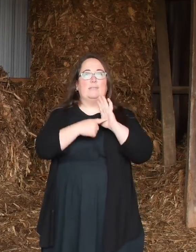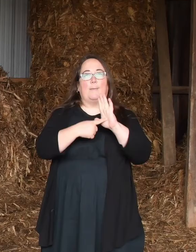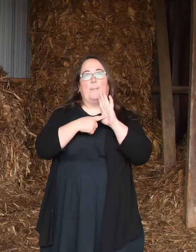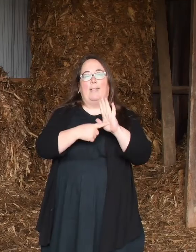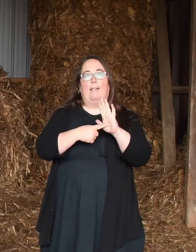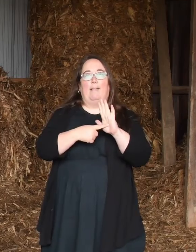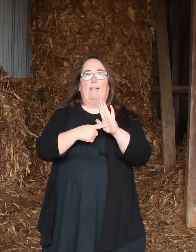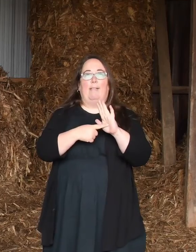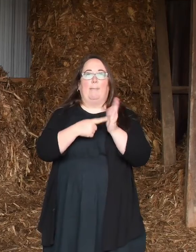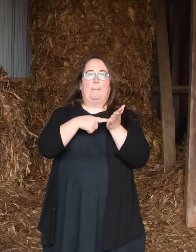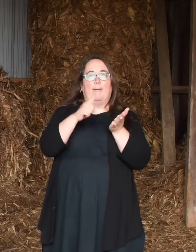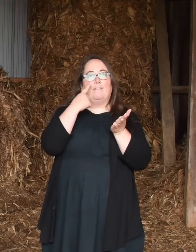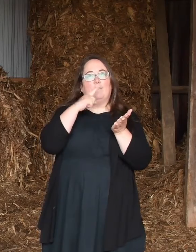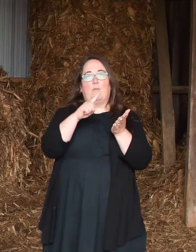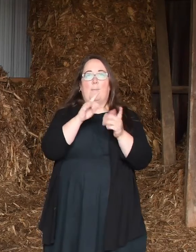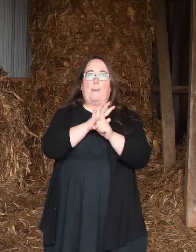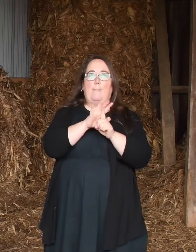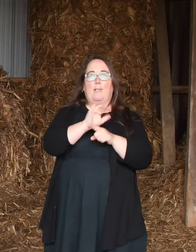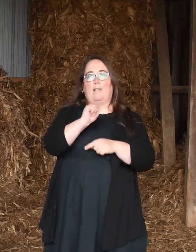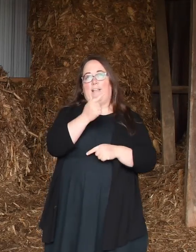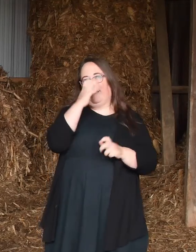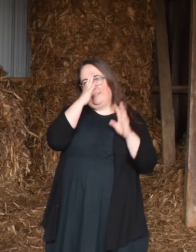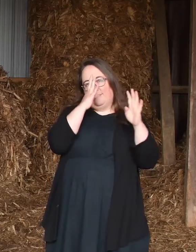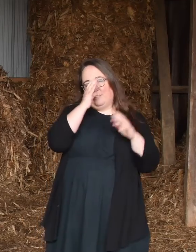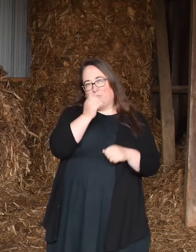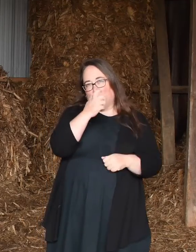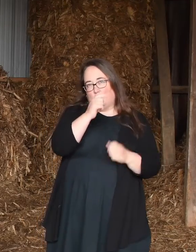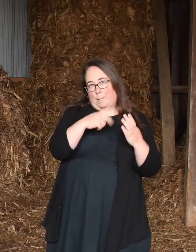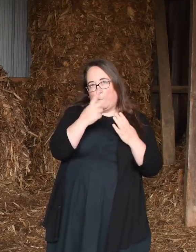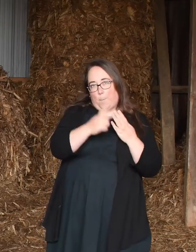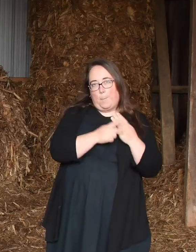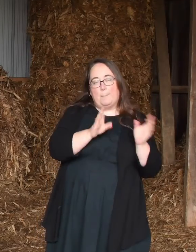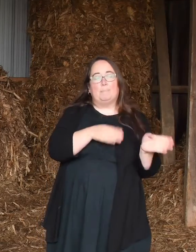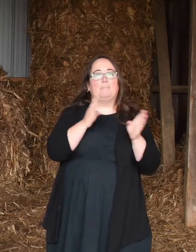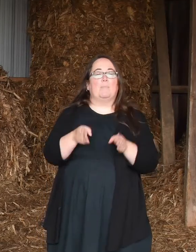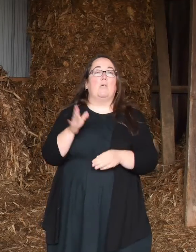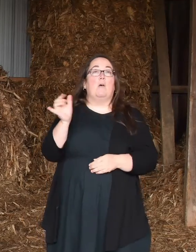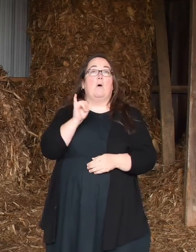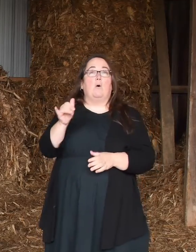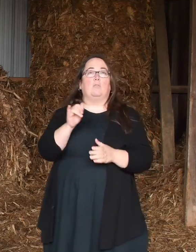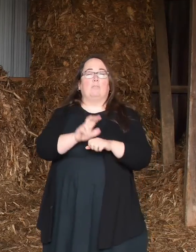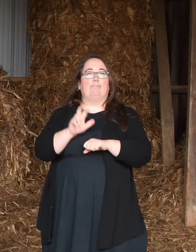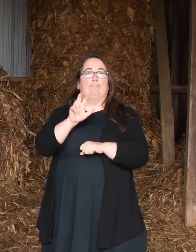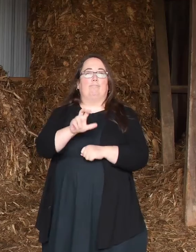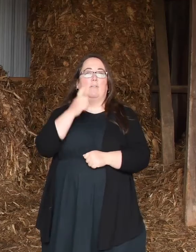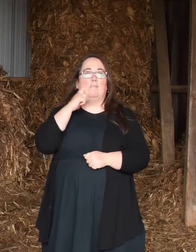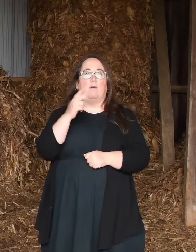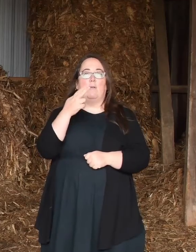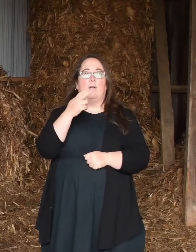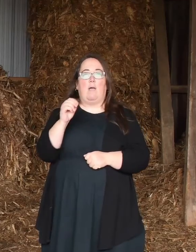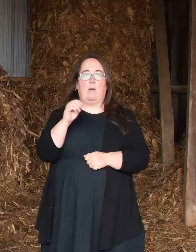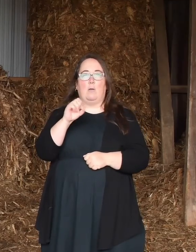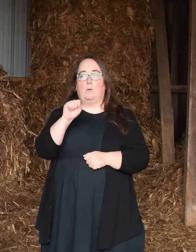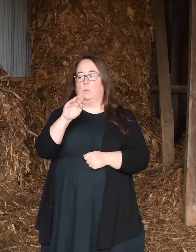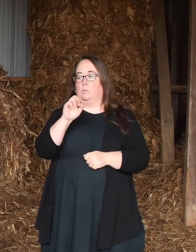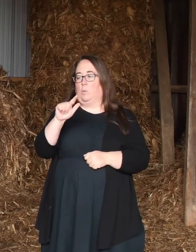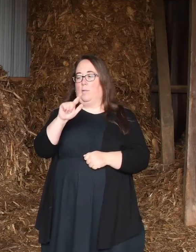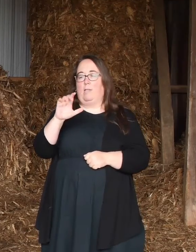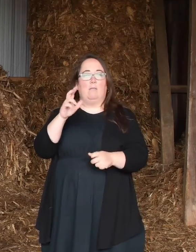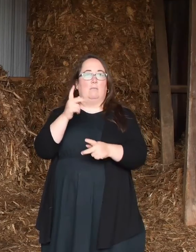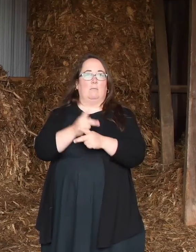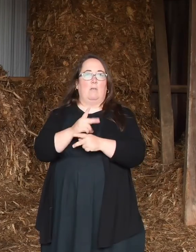funding the very popular Ag Innovation Grant program, also funding the efforts of the Howard Soil Conservation